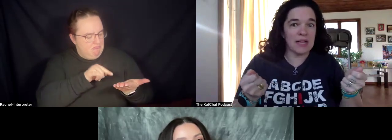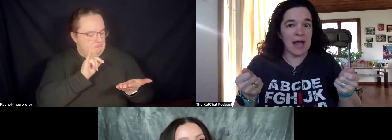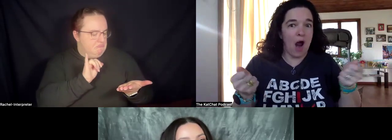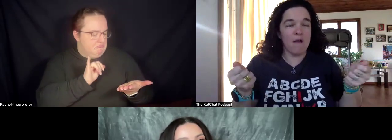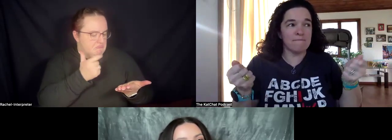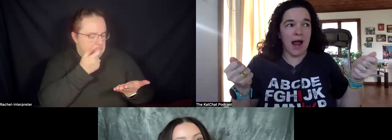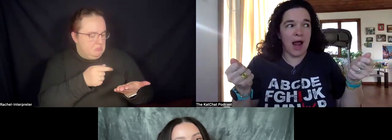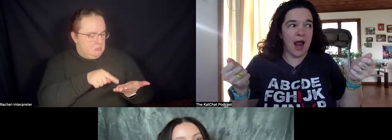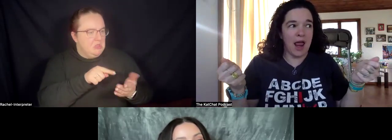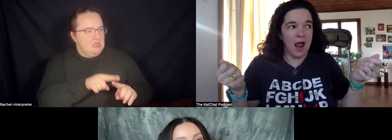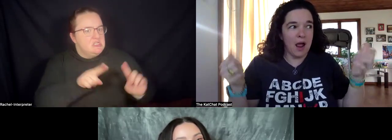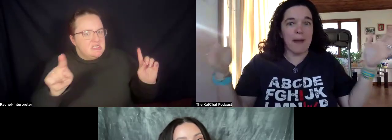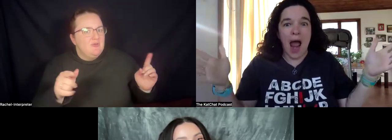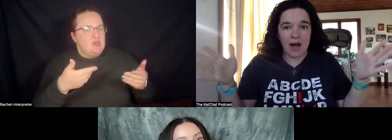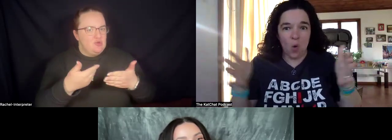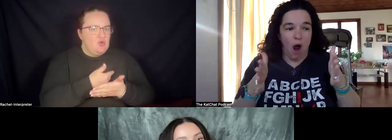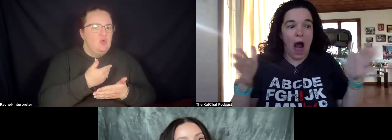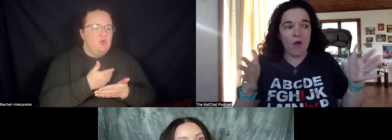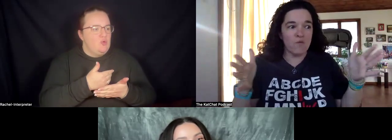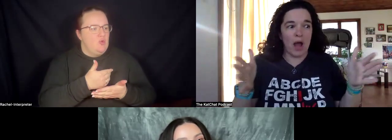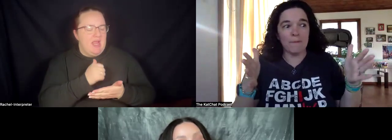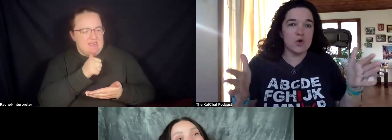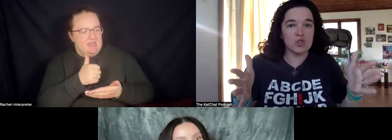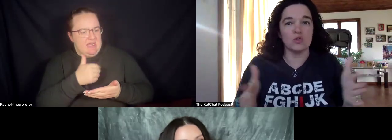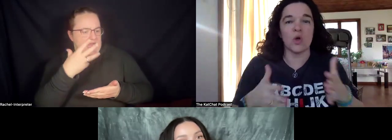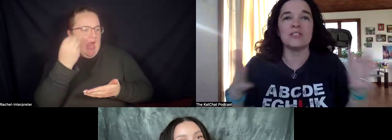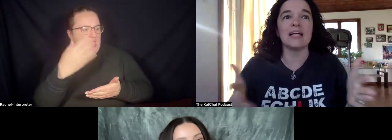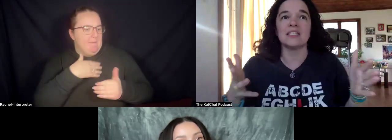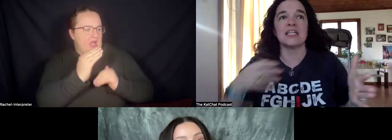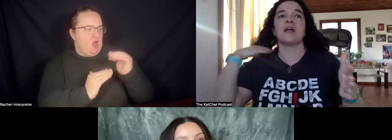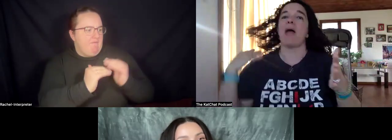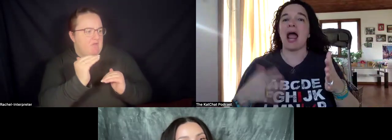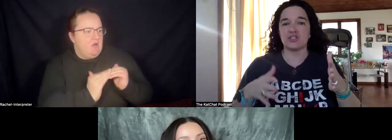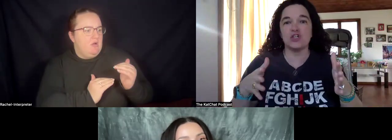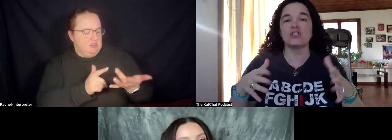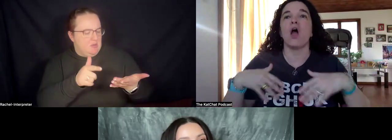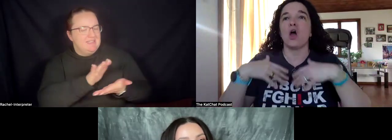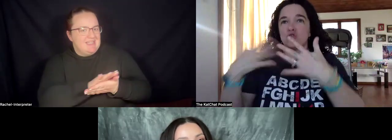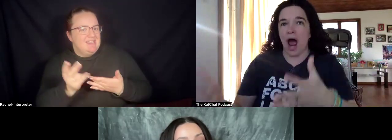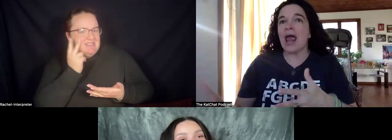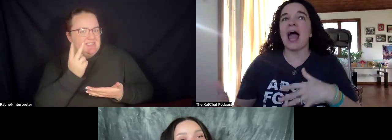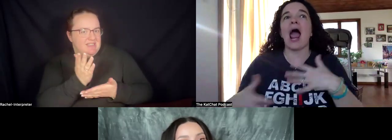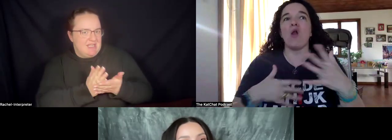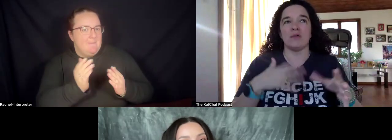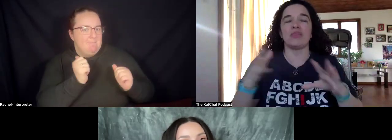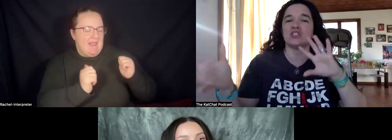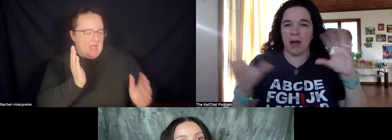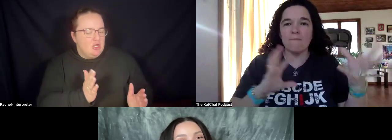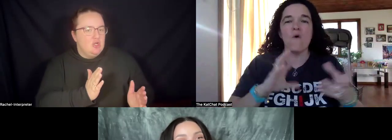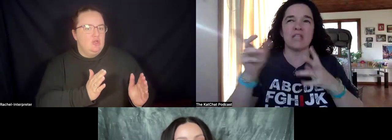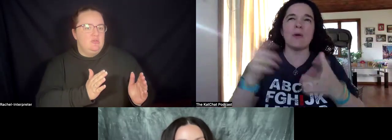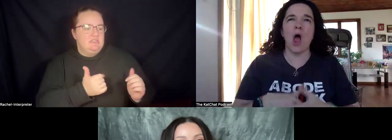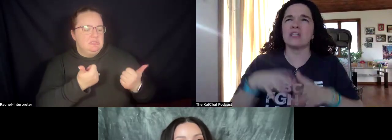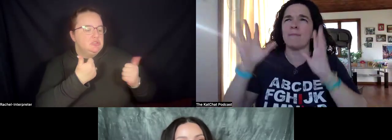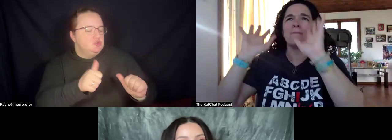is completely out of my box or out of what I'm used to. So it's nice to see some actors try it out. There's